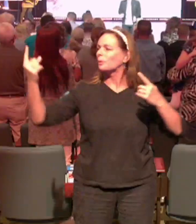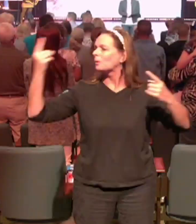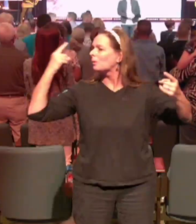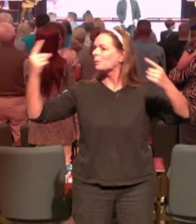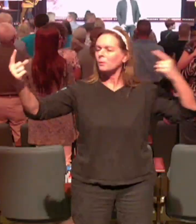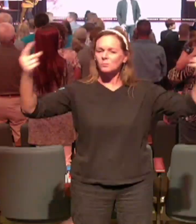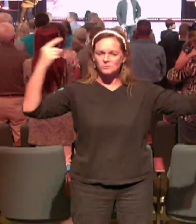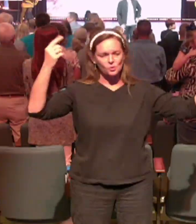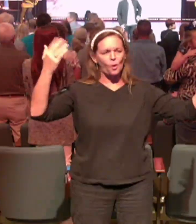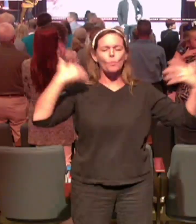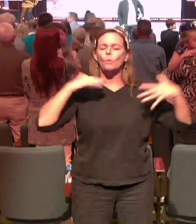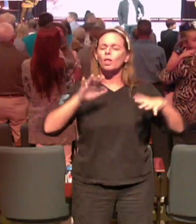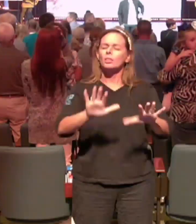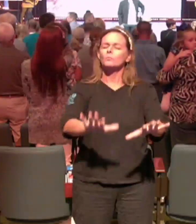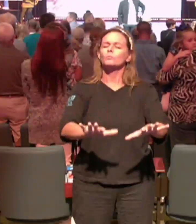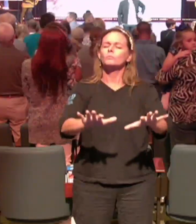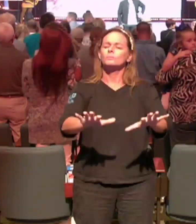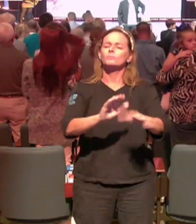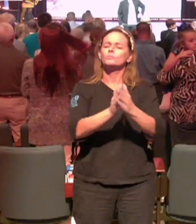Let's pray together.